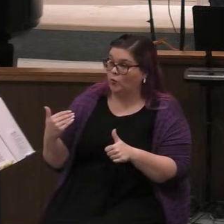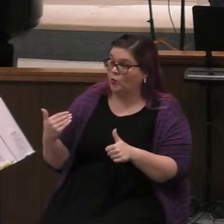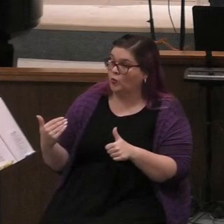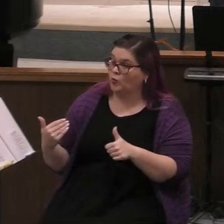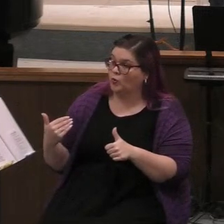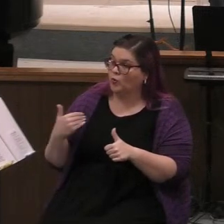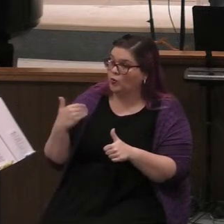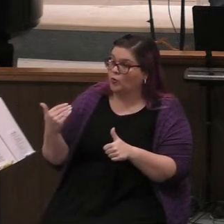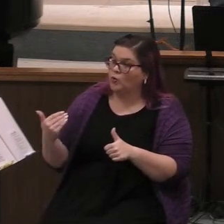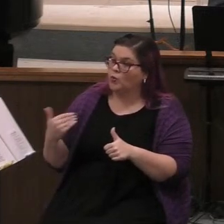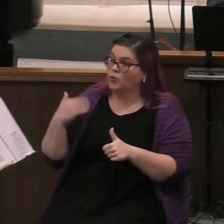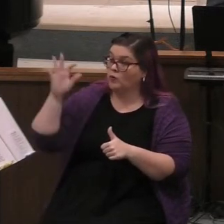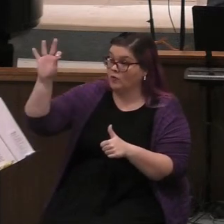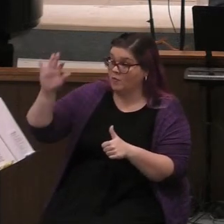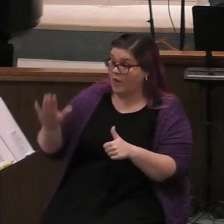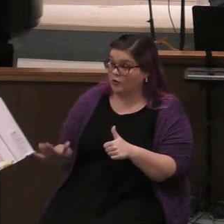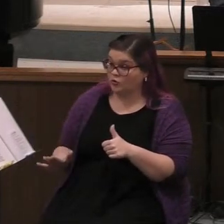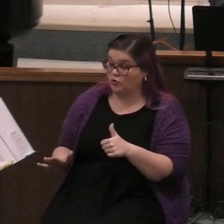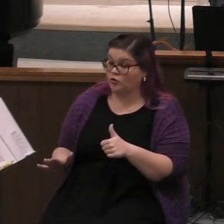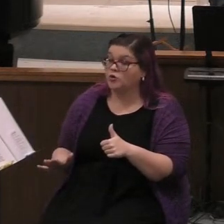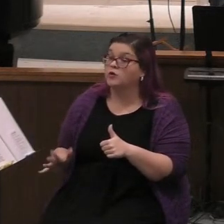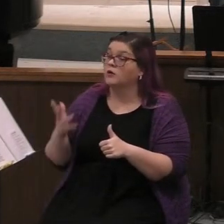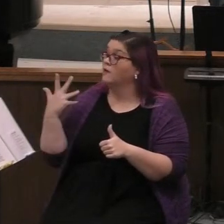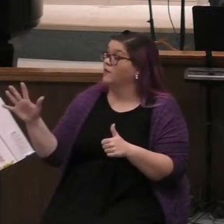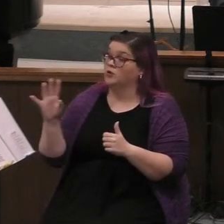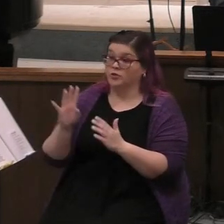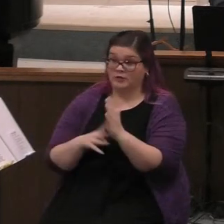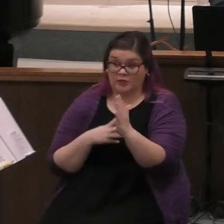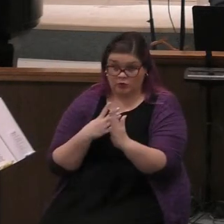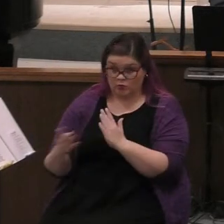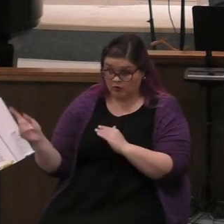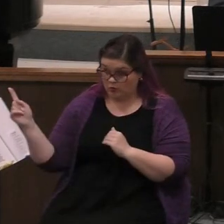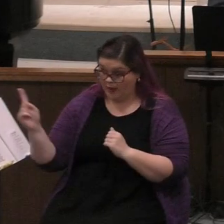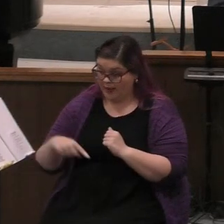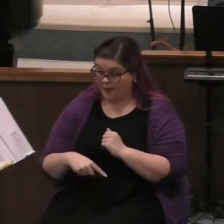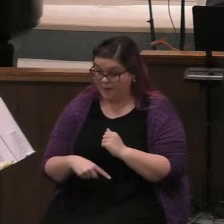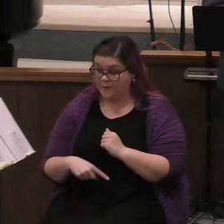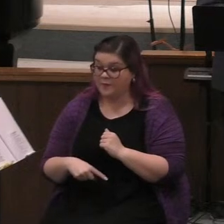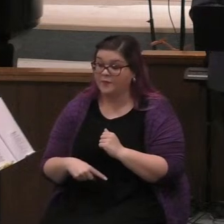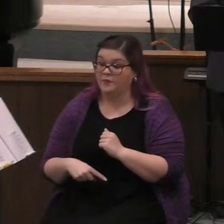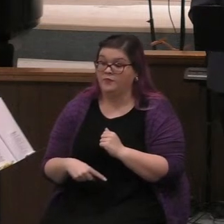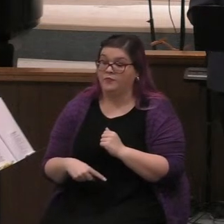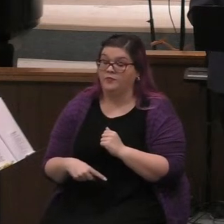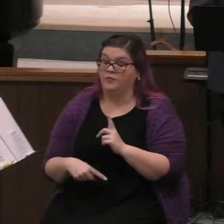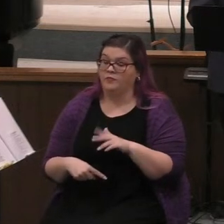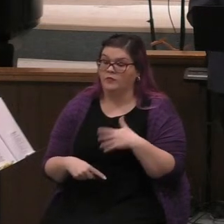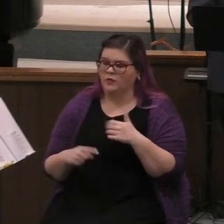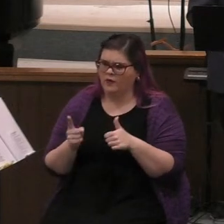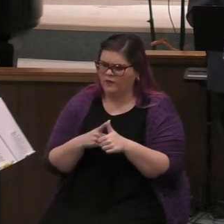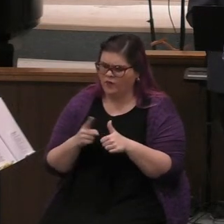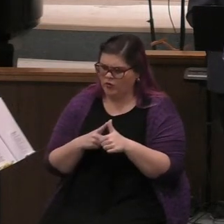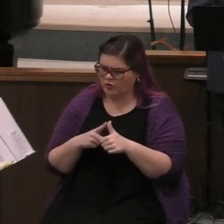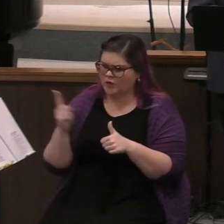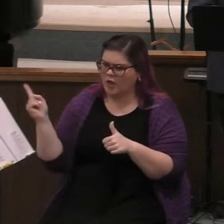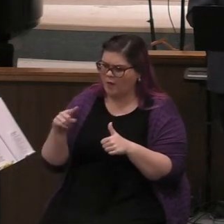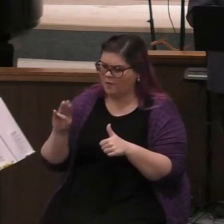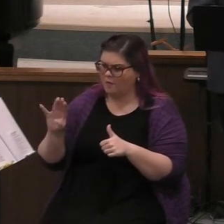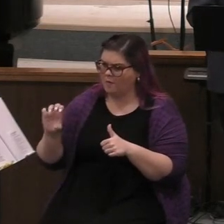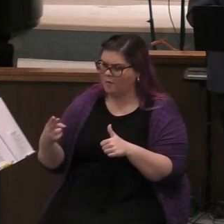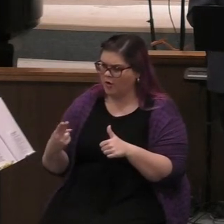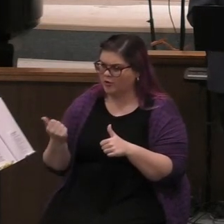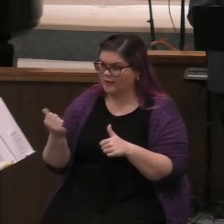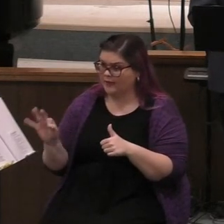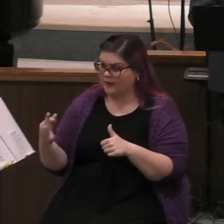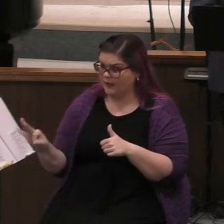minister candidates are all scheduled to come. The first one is coming on March